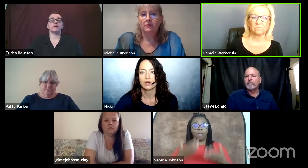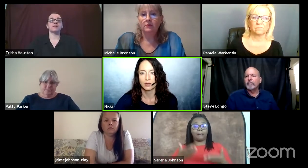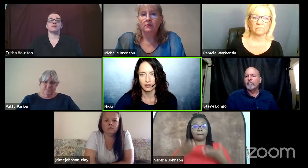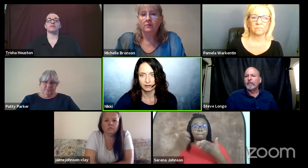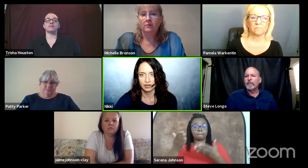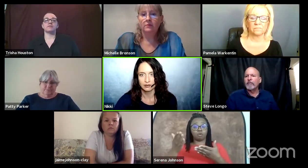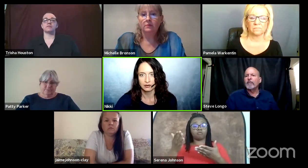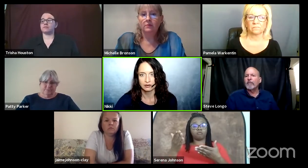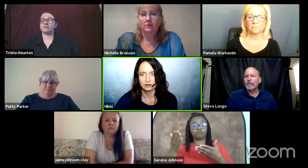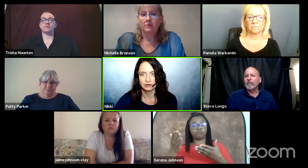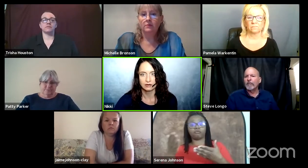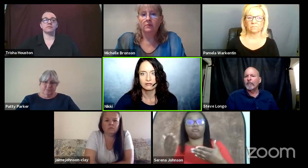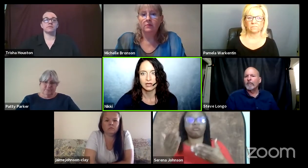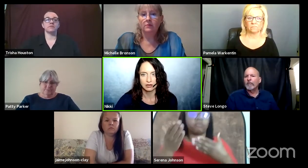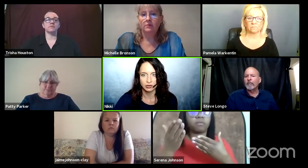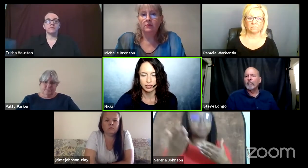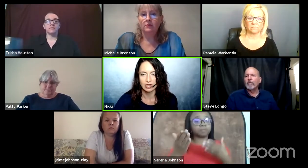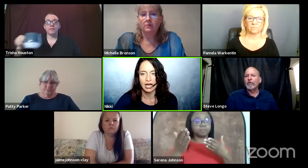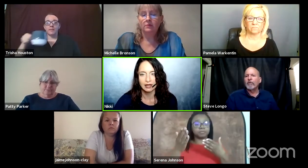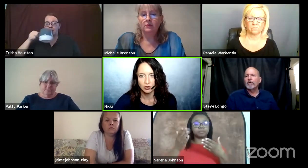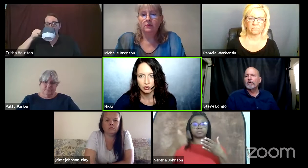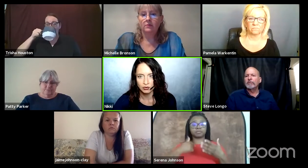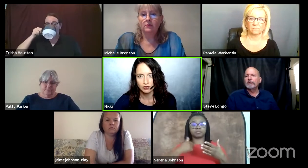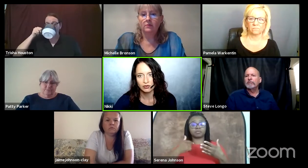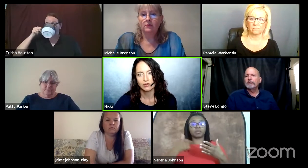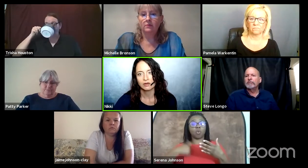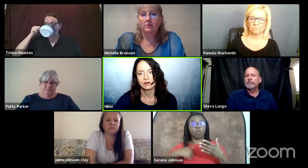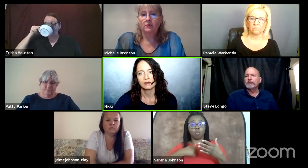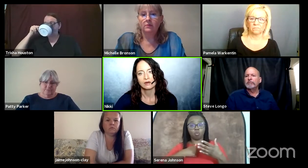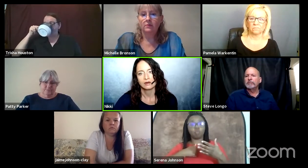Okay, I will make the motion again. I move